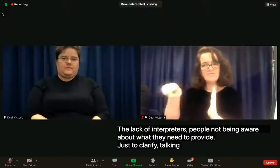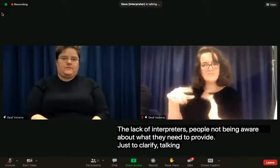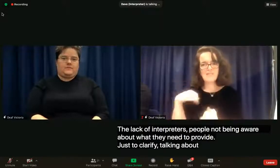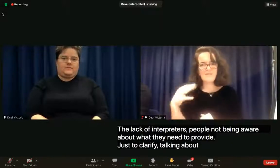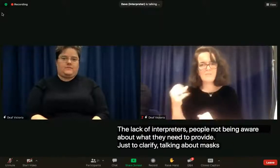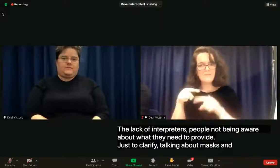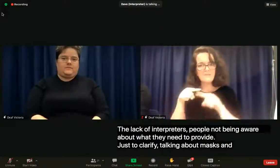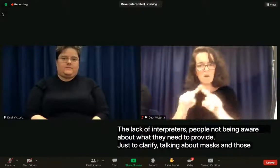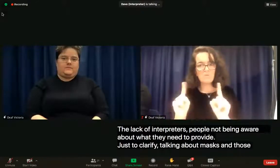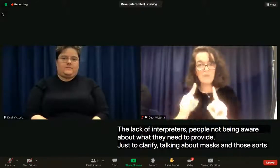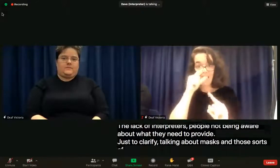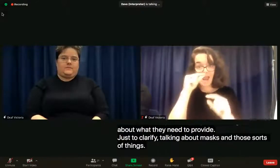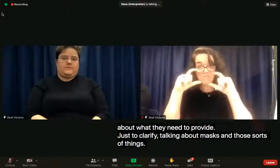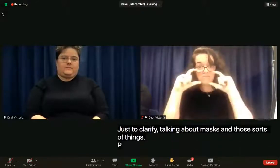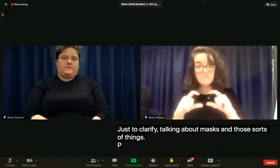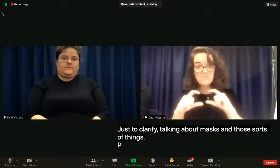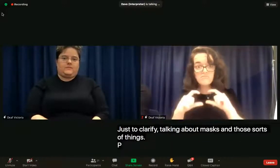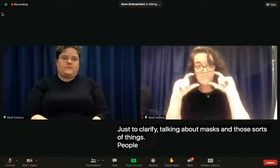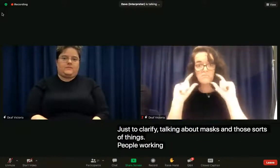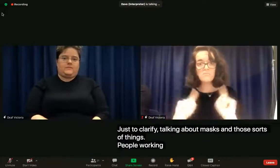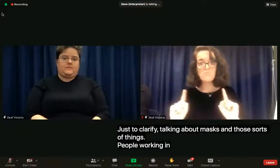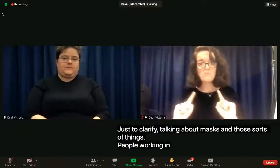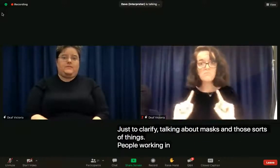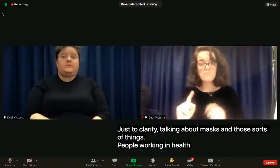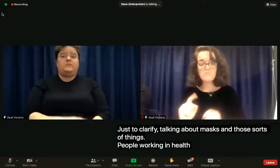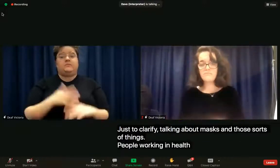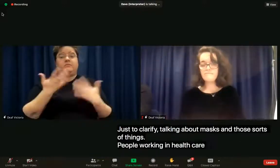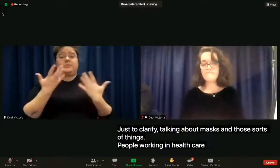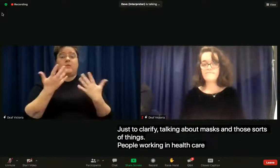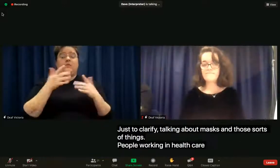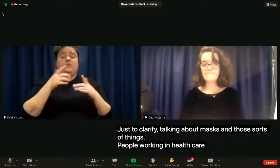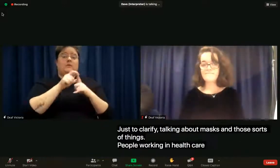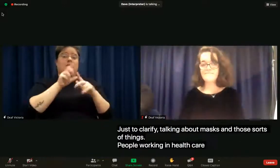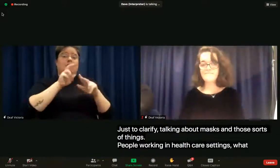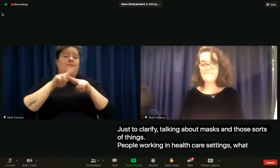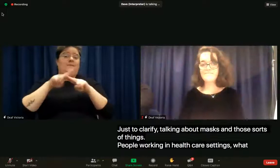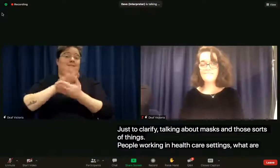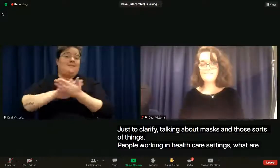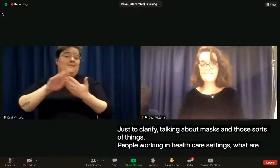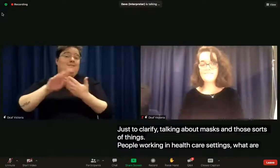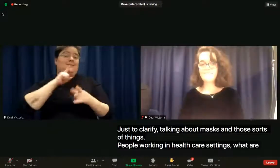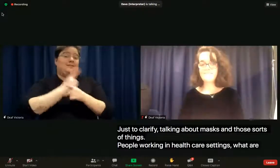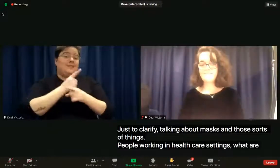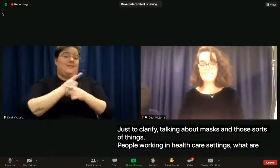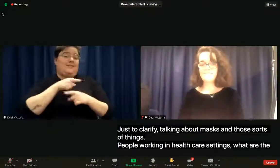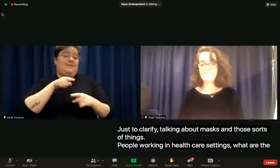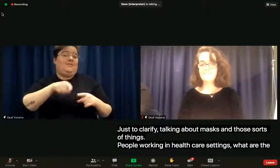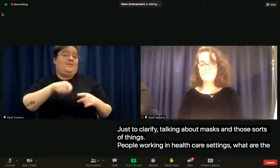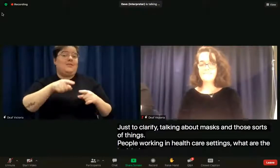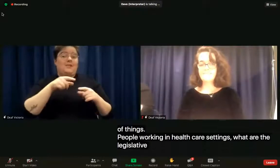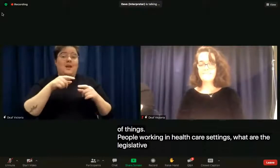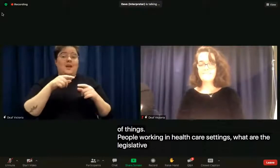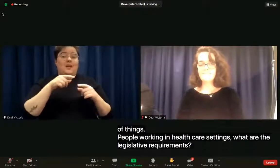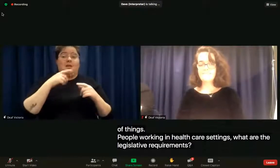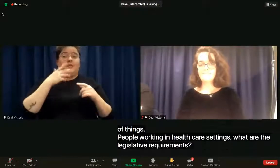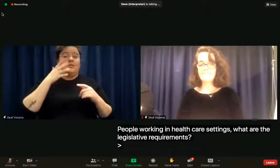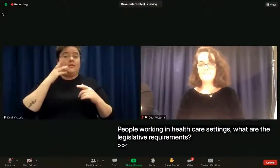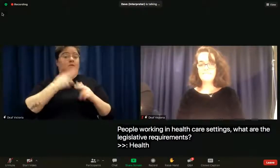healthcare settings, what are the legislative requirements? Are healthcare professionals able to take their masks off? And